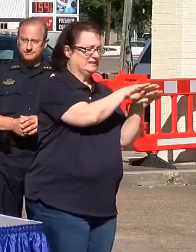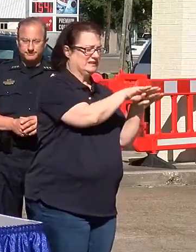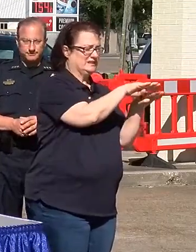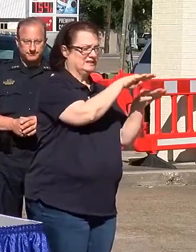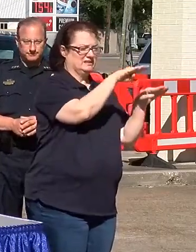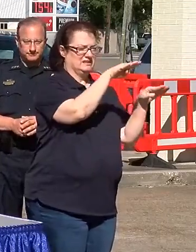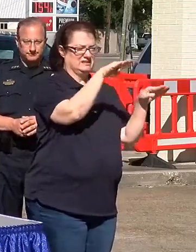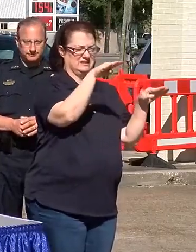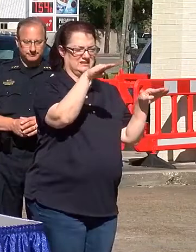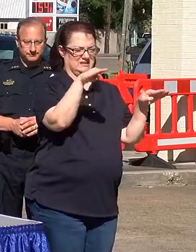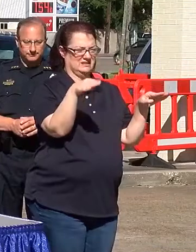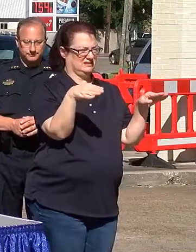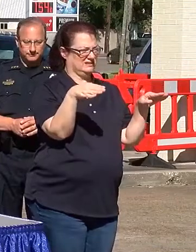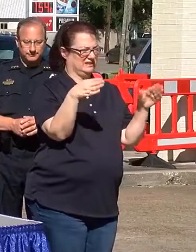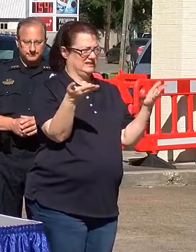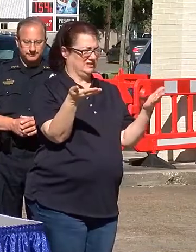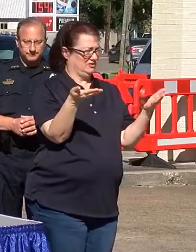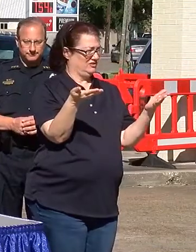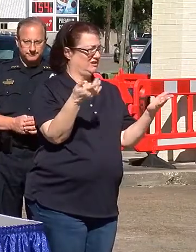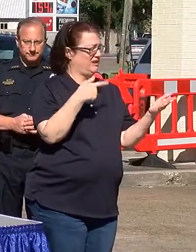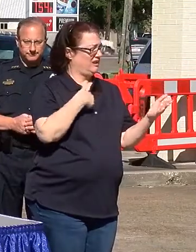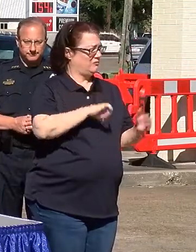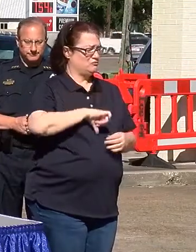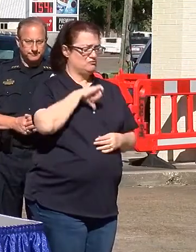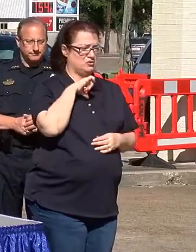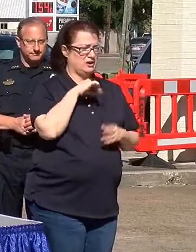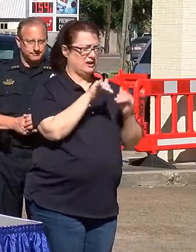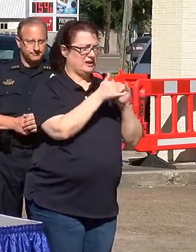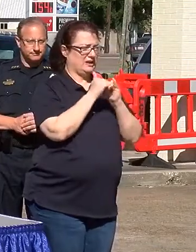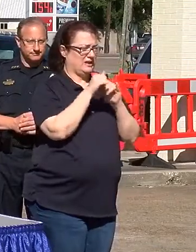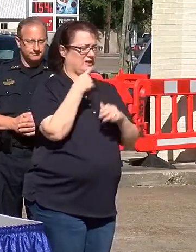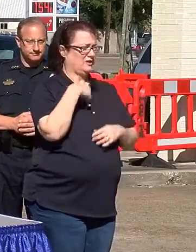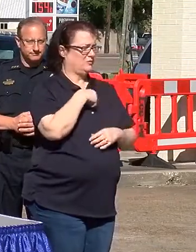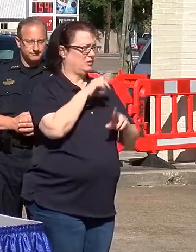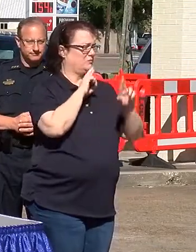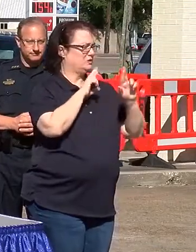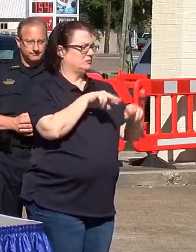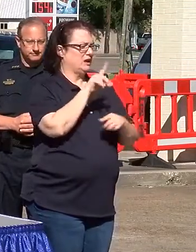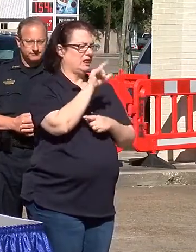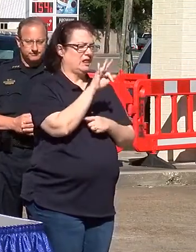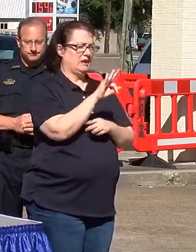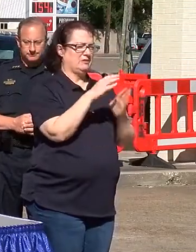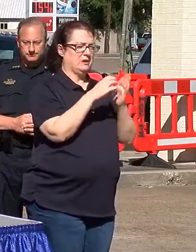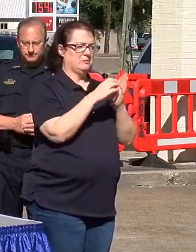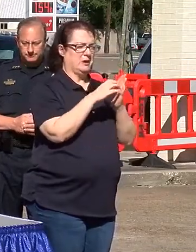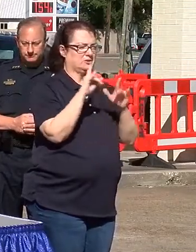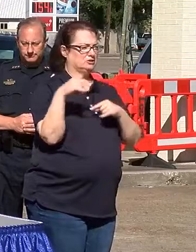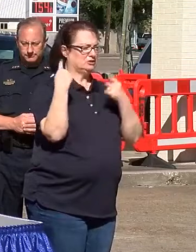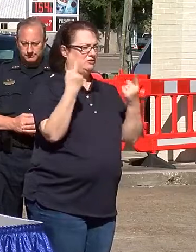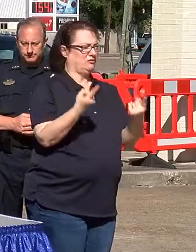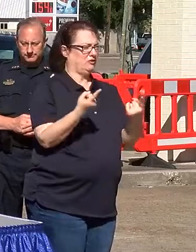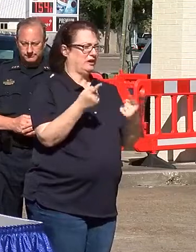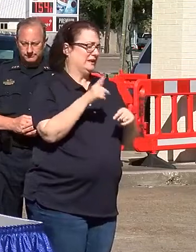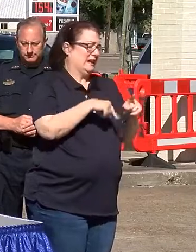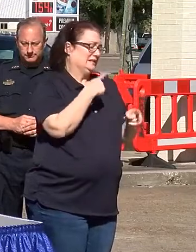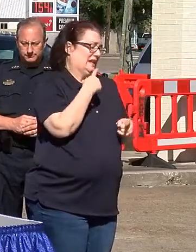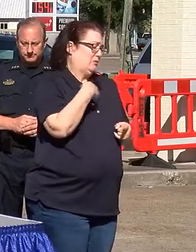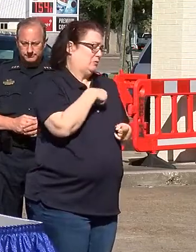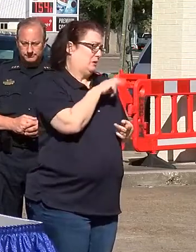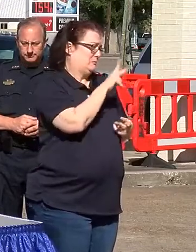Louisiana. I am truly proud of how we responded in Lafayette Parish so far. I can't say we've been perfect,